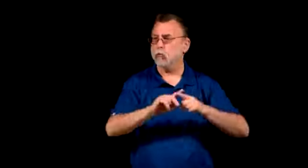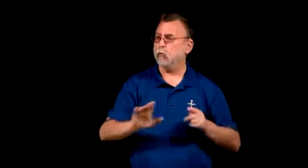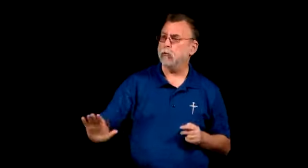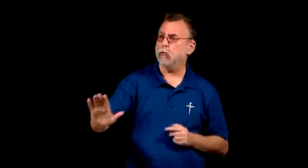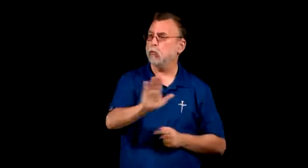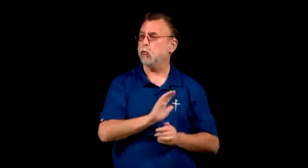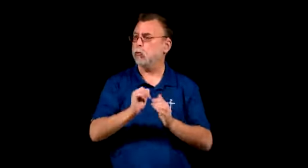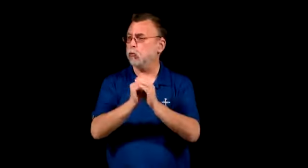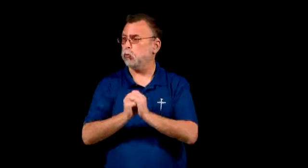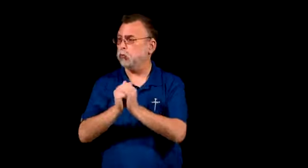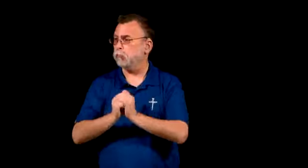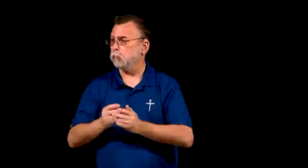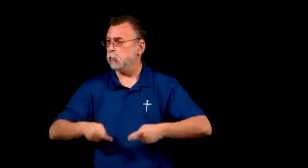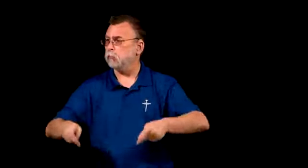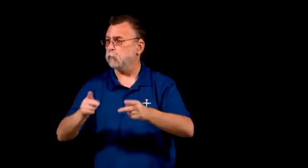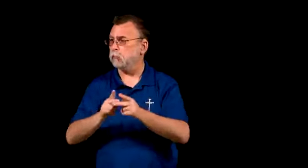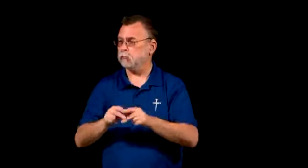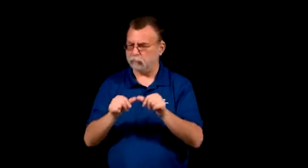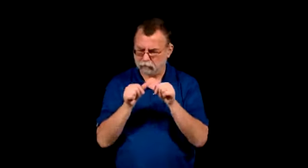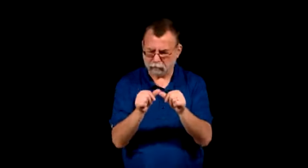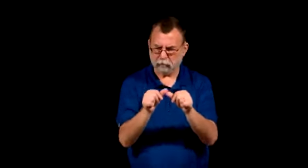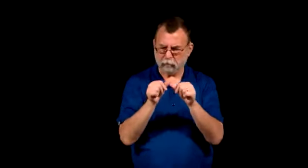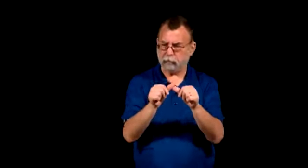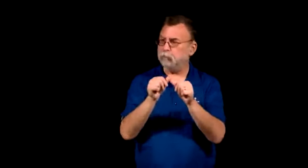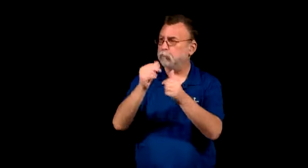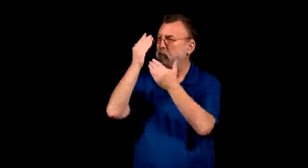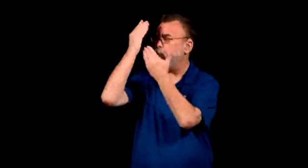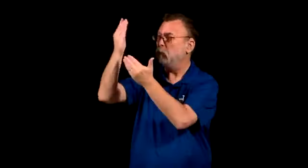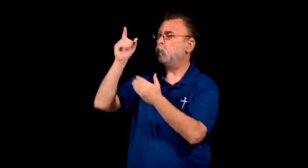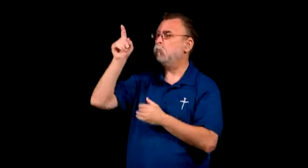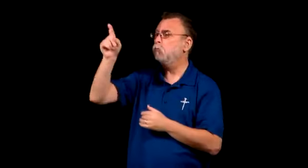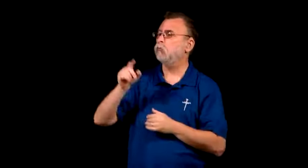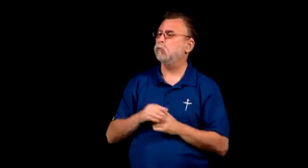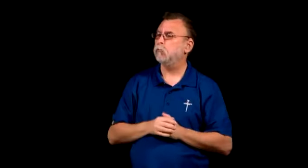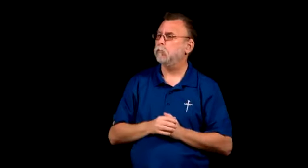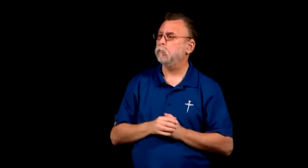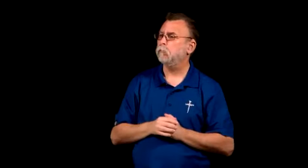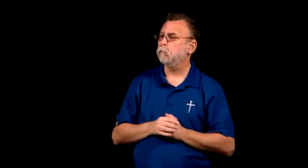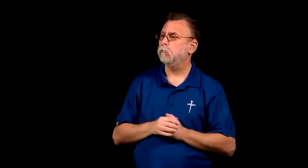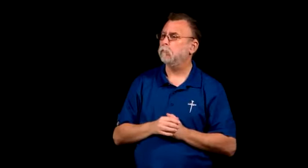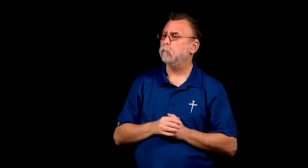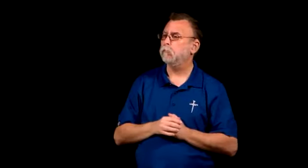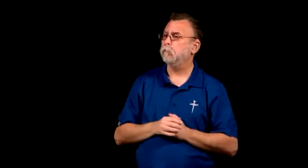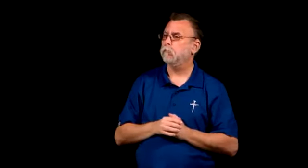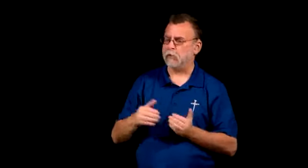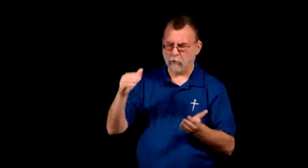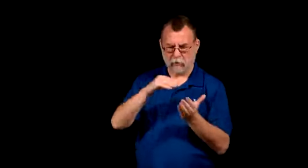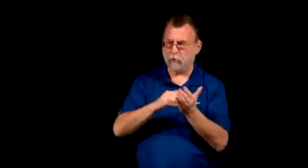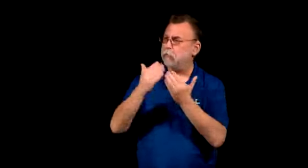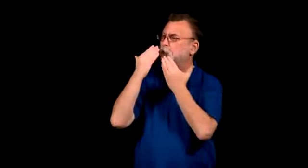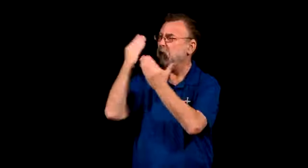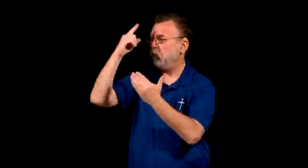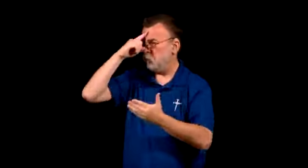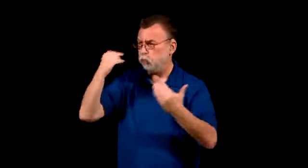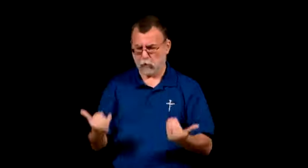safe, keep everyone safe as they go back home to their own places, to stay in honor and glory, and